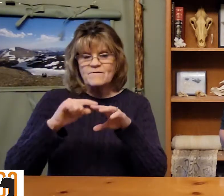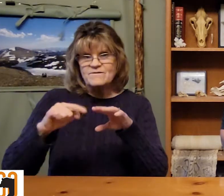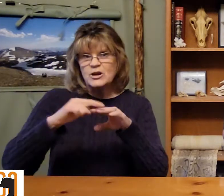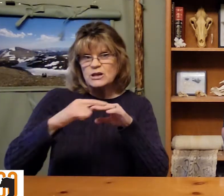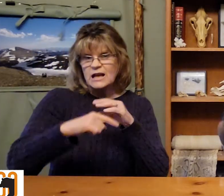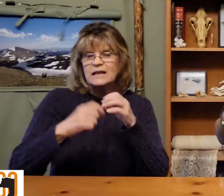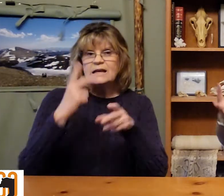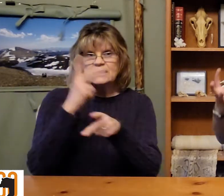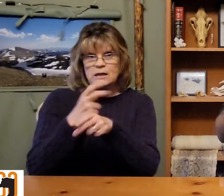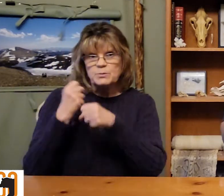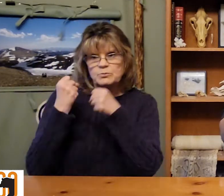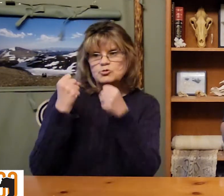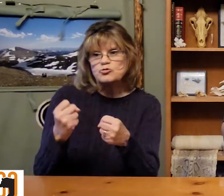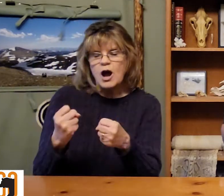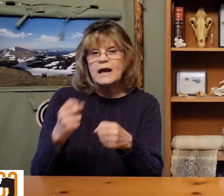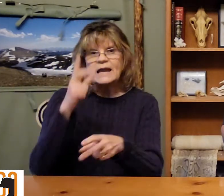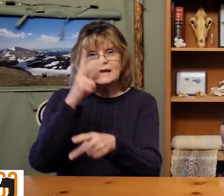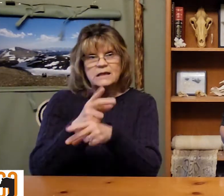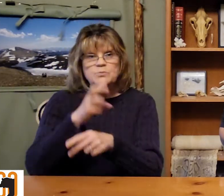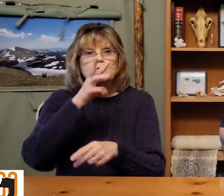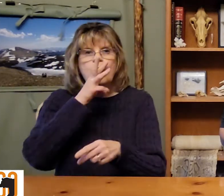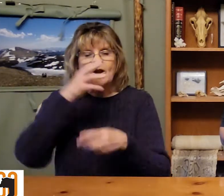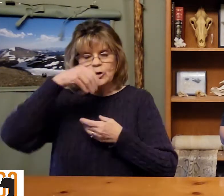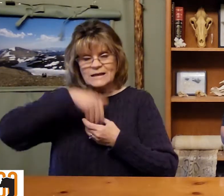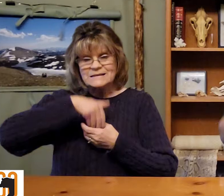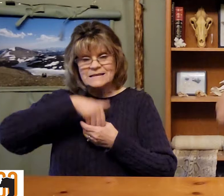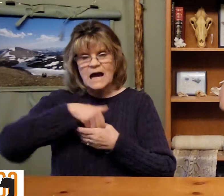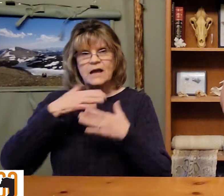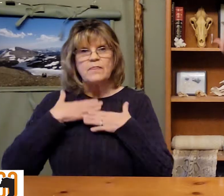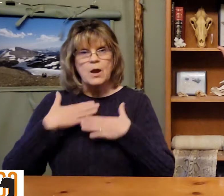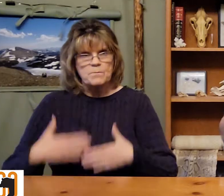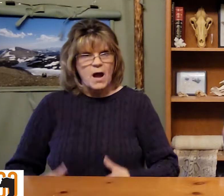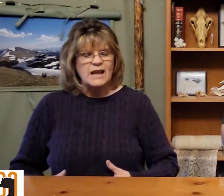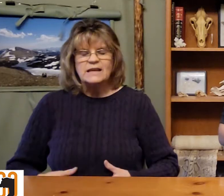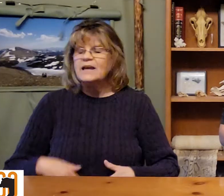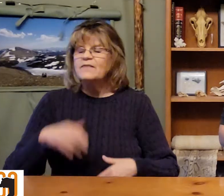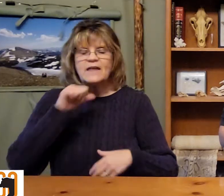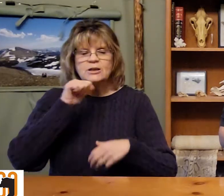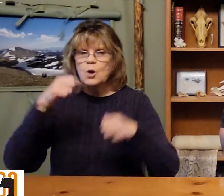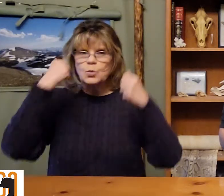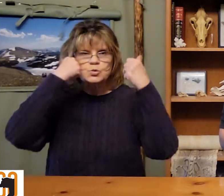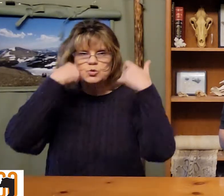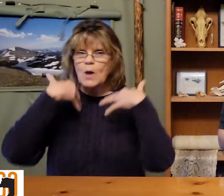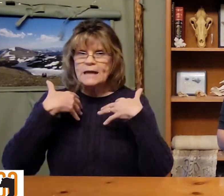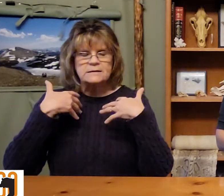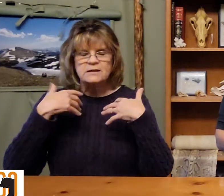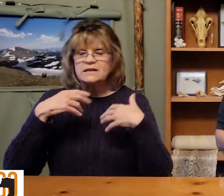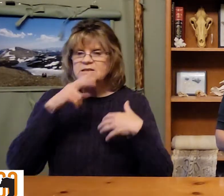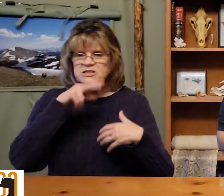it helps them keep water inside their body. Snakes don't sweat.